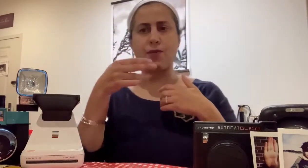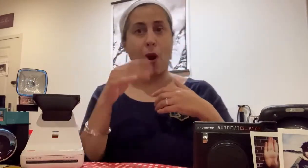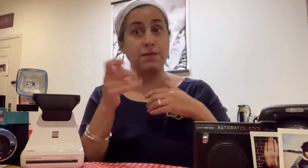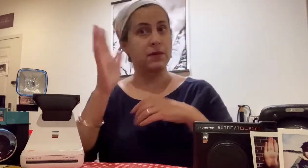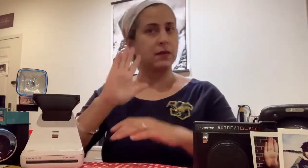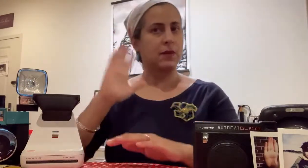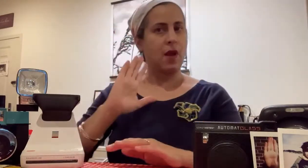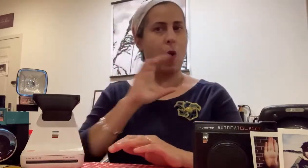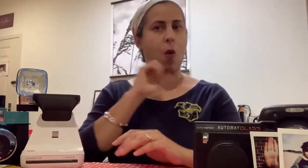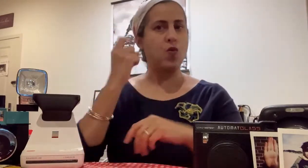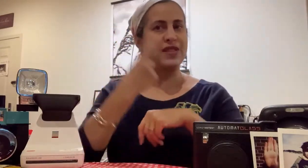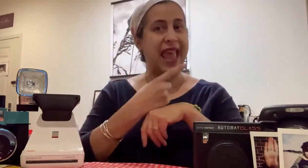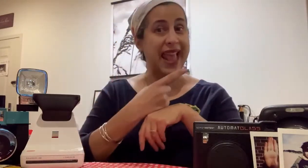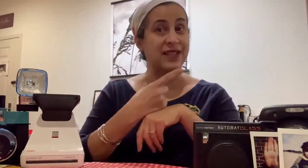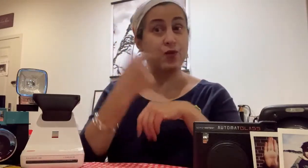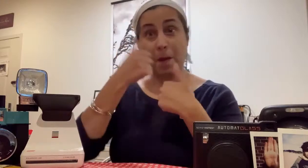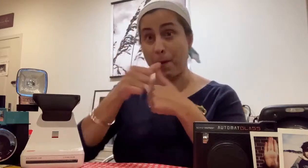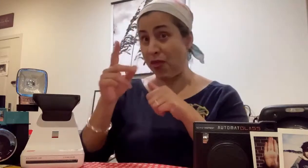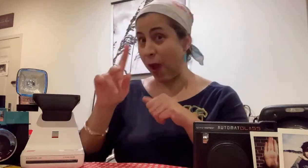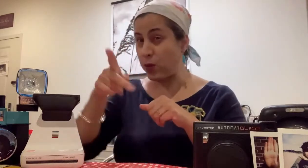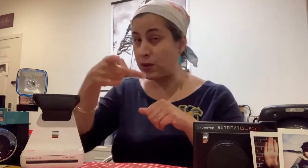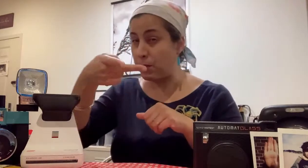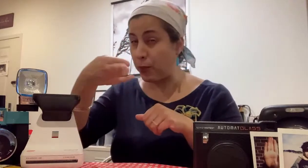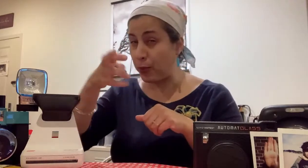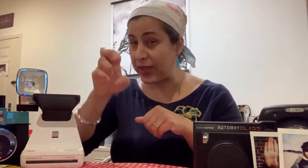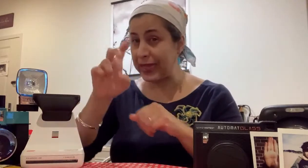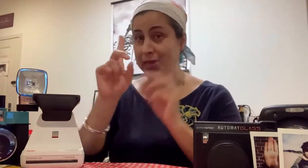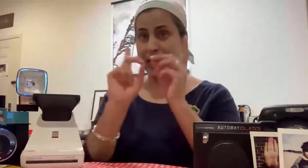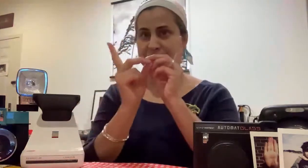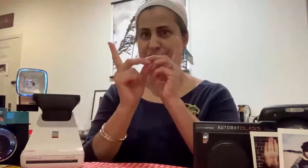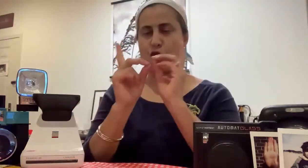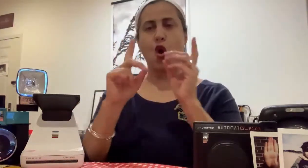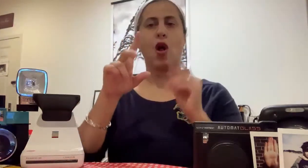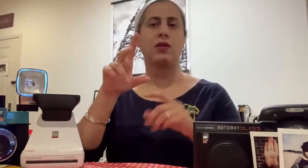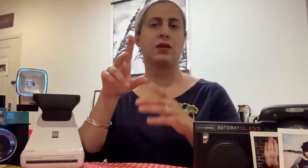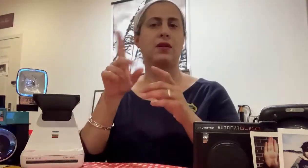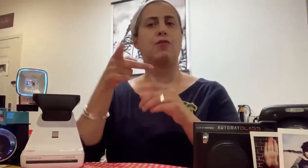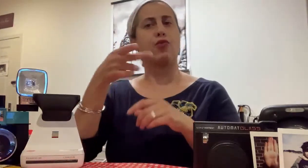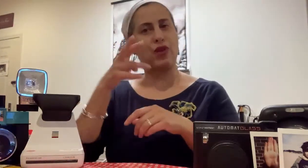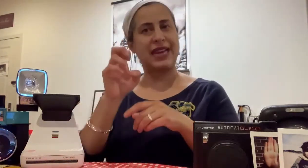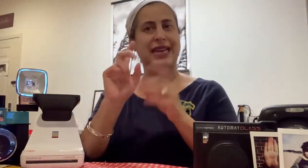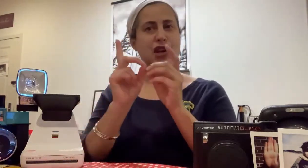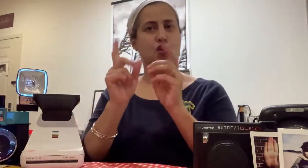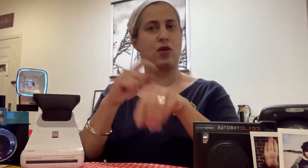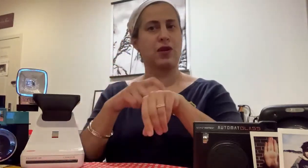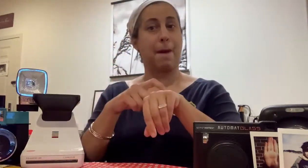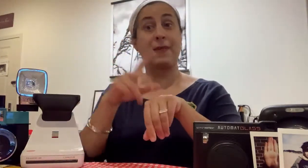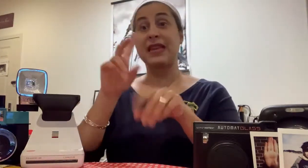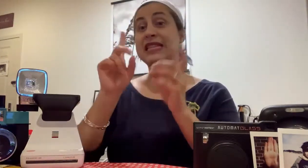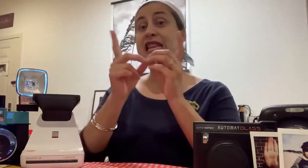would have to take into account lighting. And remember, during that time, that was pre-digital photography.